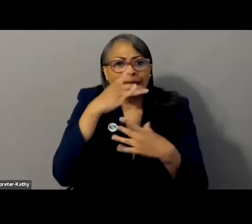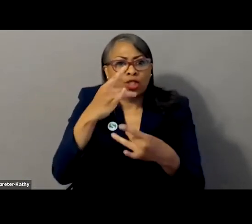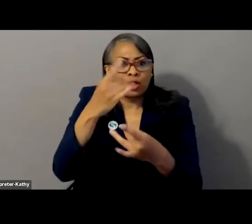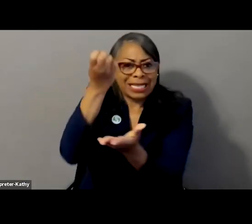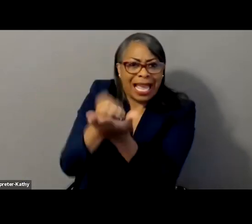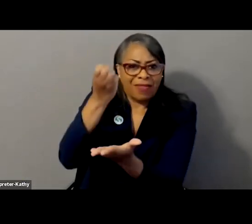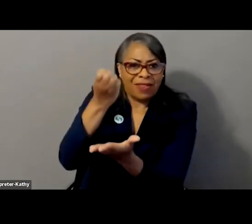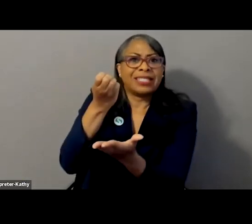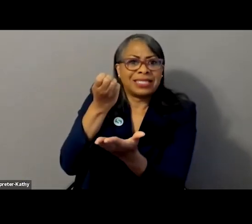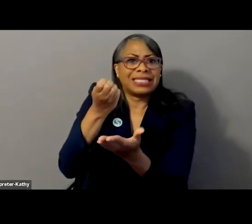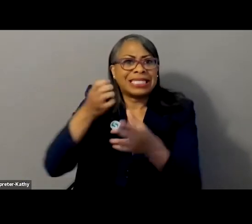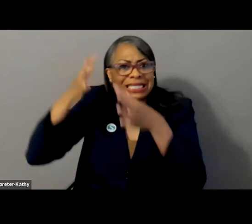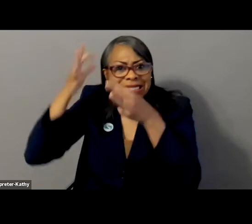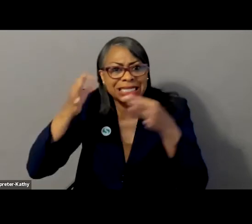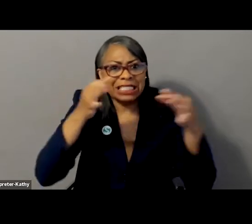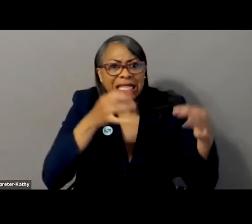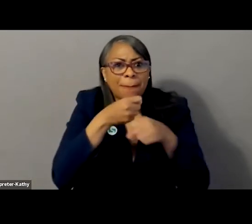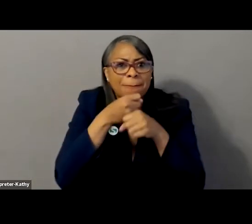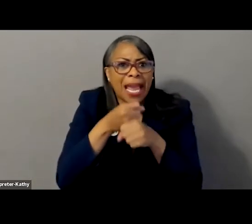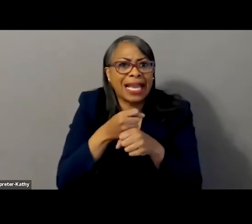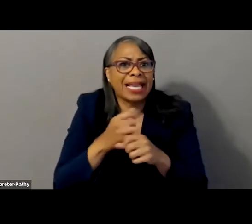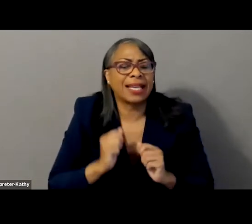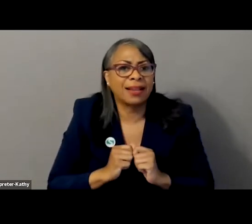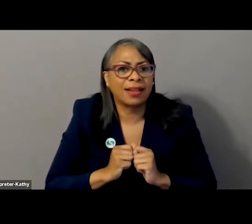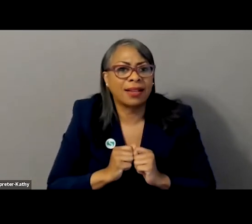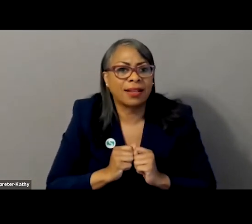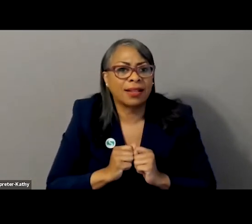evidence-based decision-making. This is